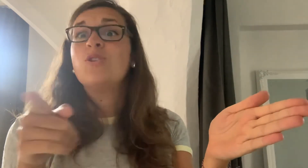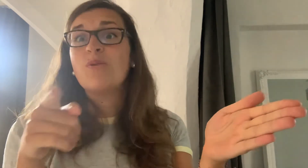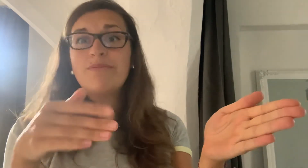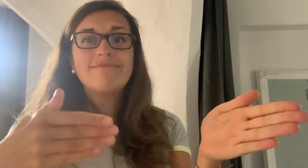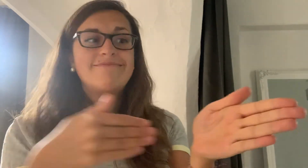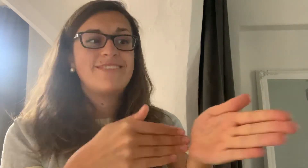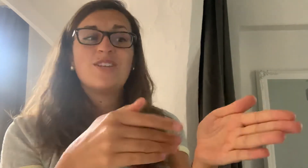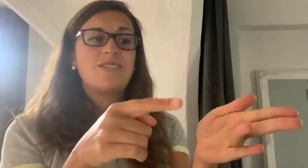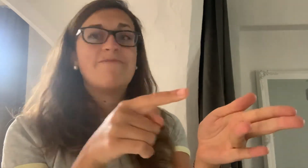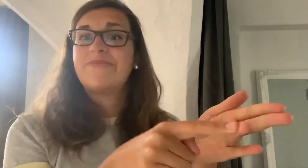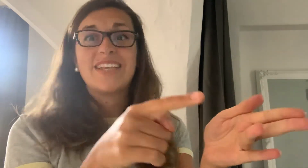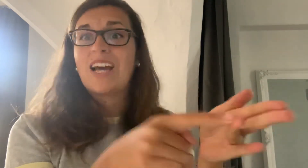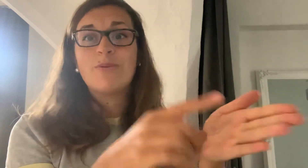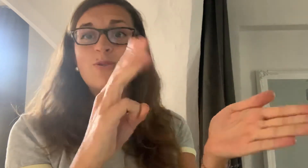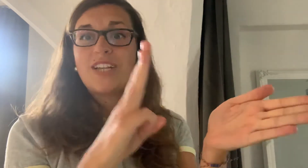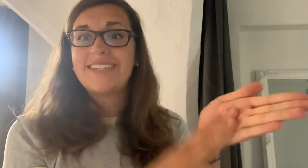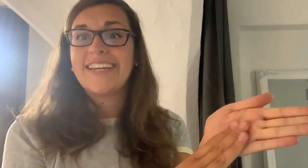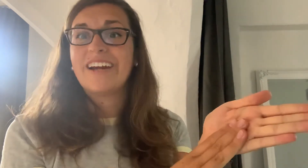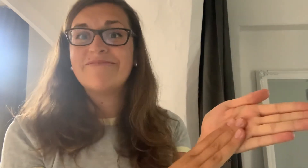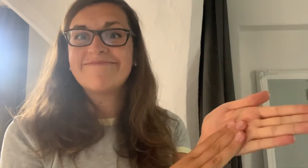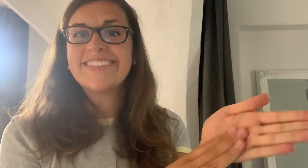Zoom, because that's how we're all chatting now.